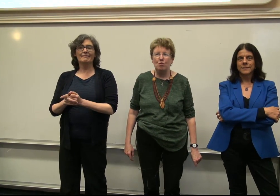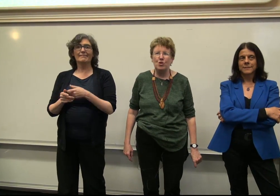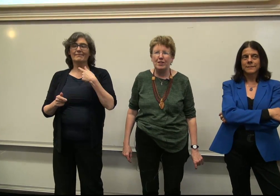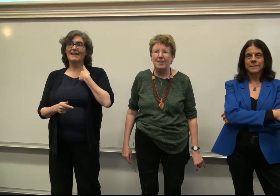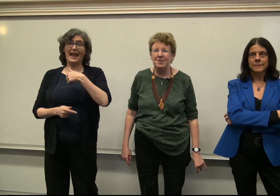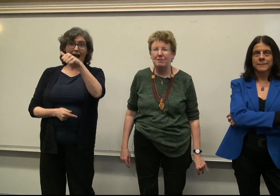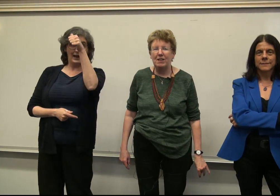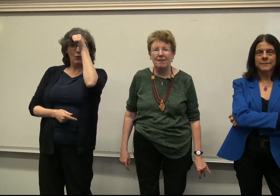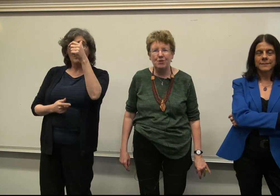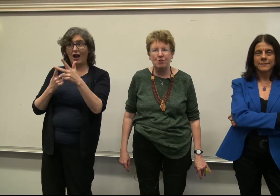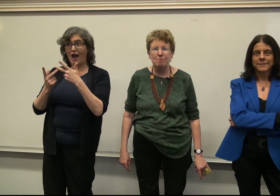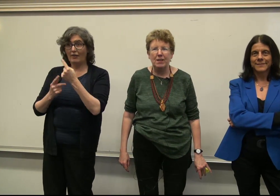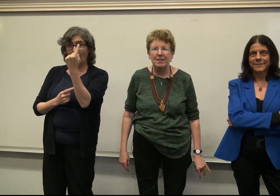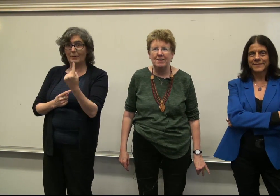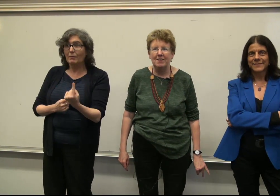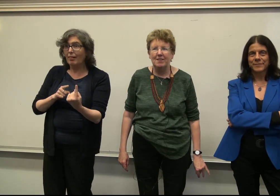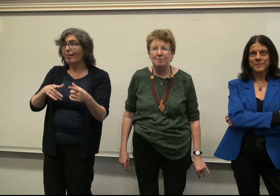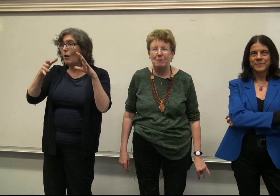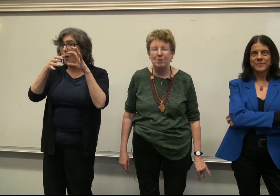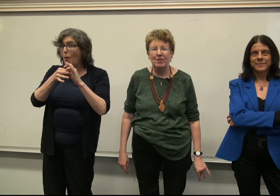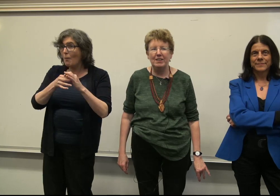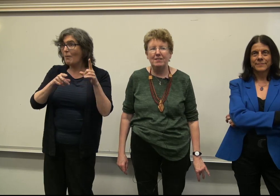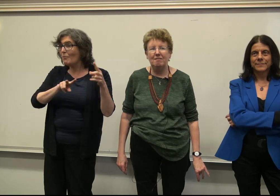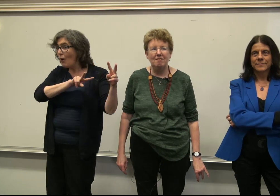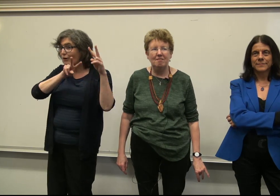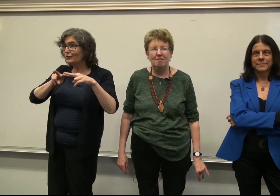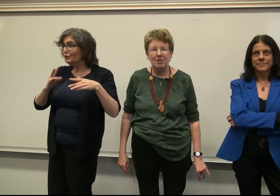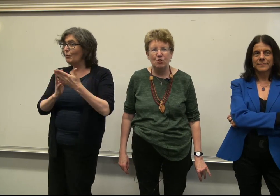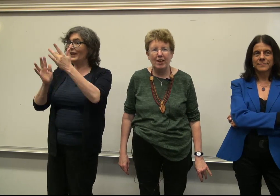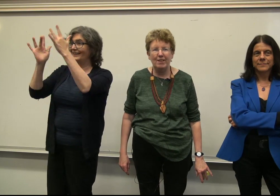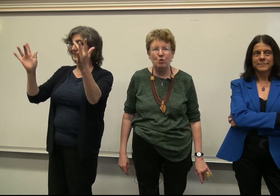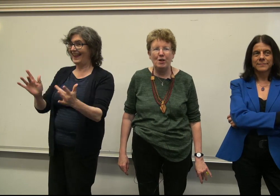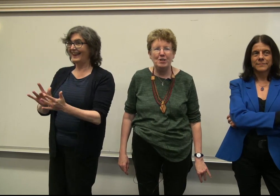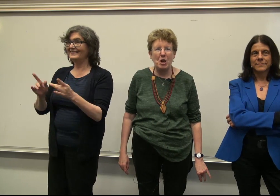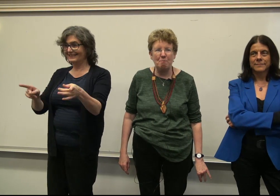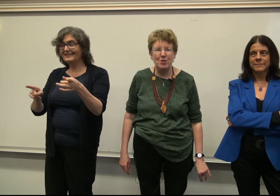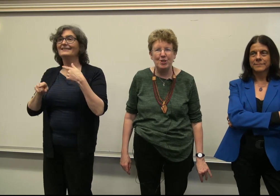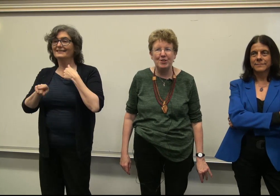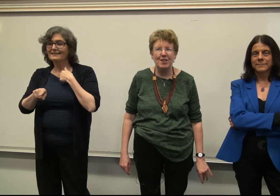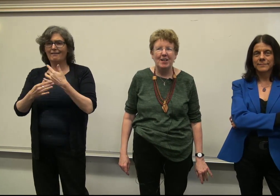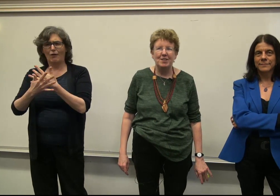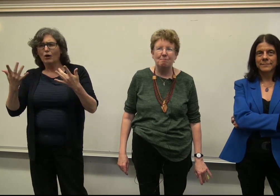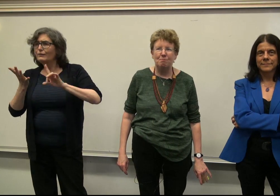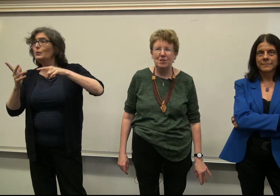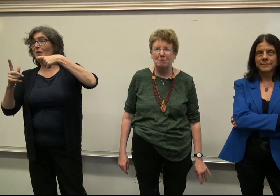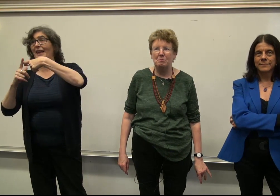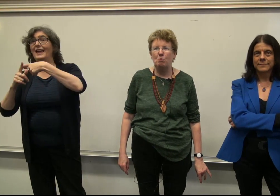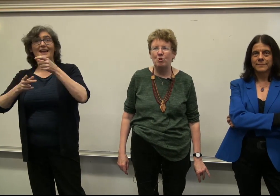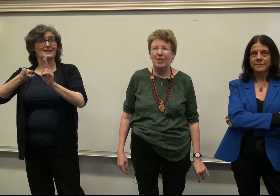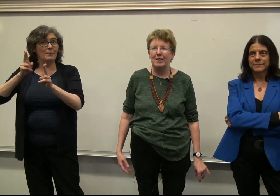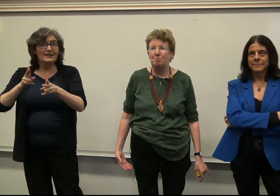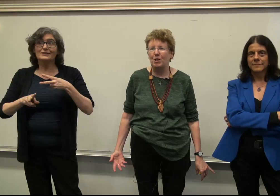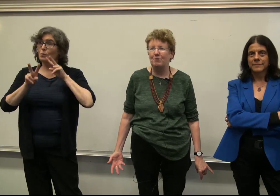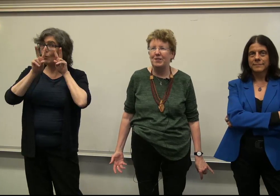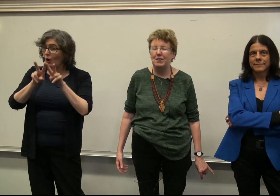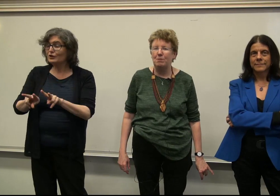people watching this, and we're live streaming it. People in the UK who are interpreters. Some of them are